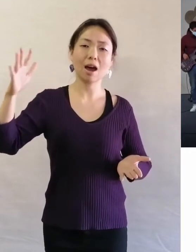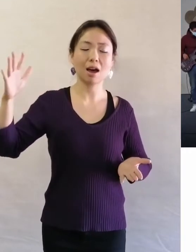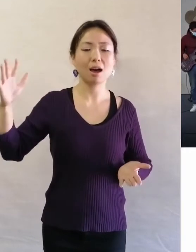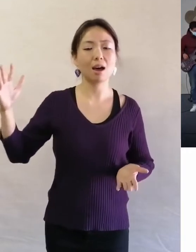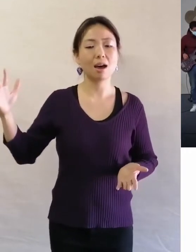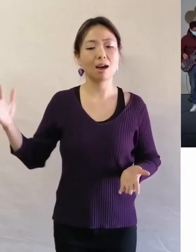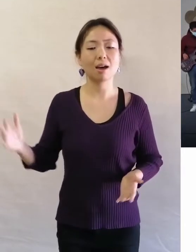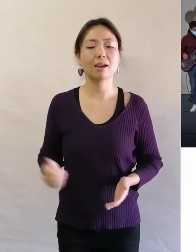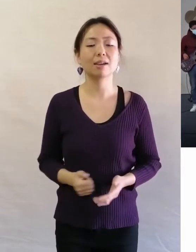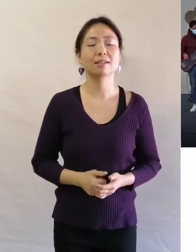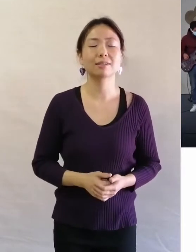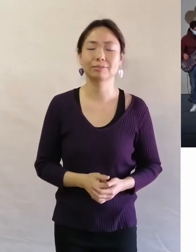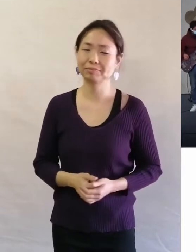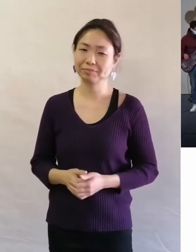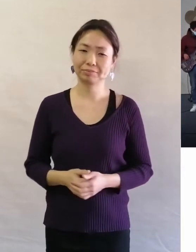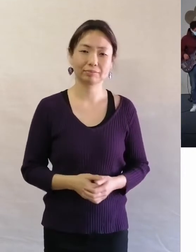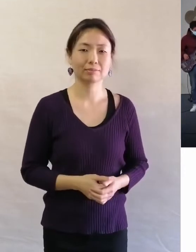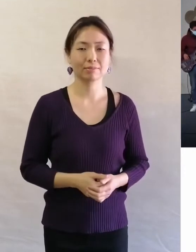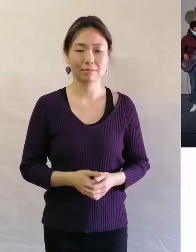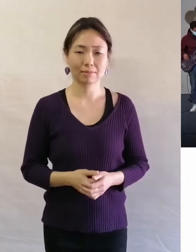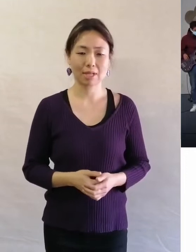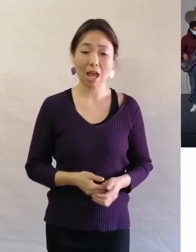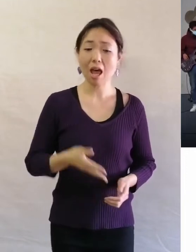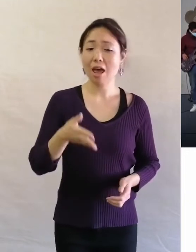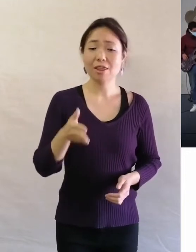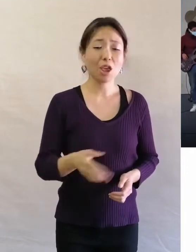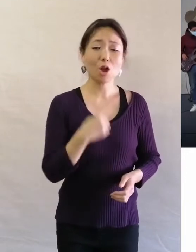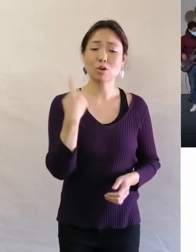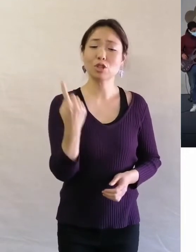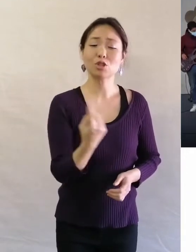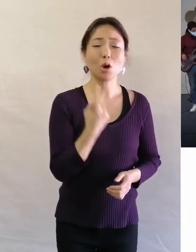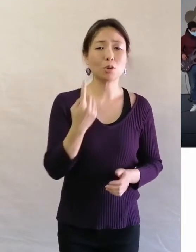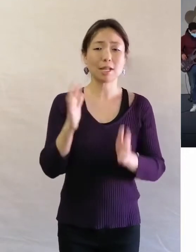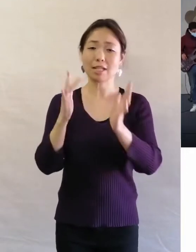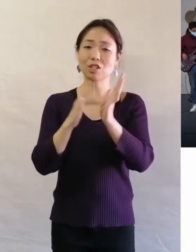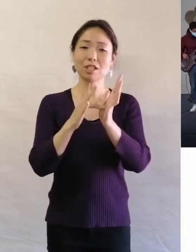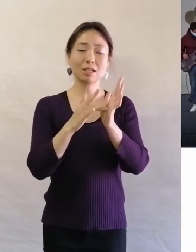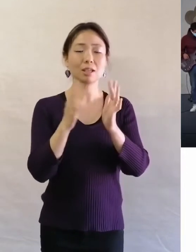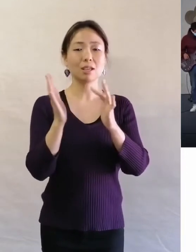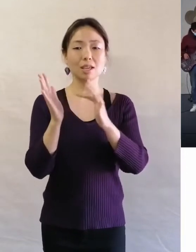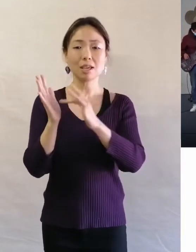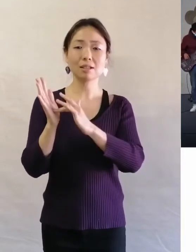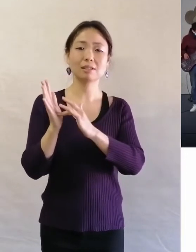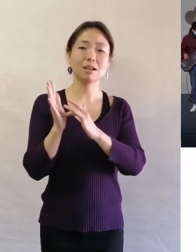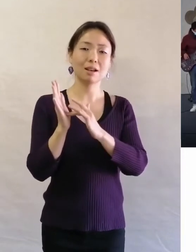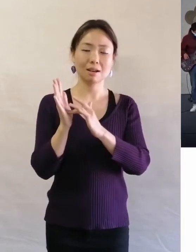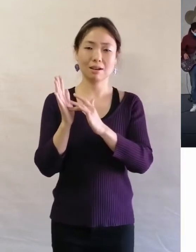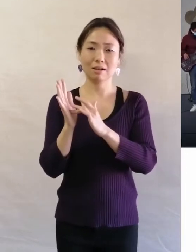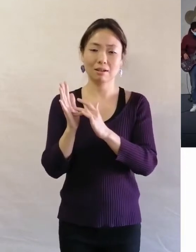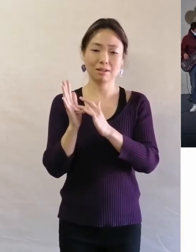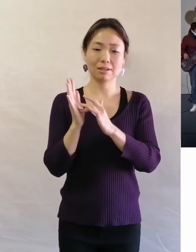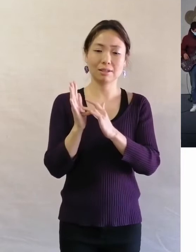there is. is only